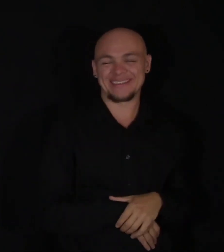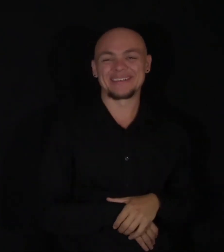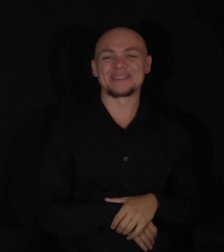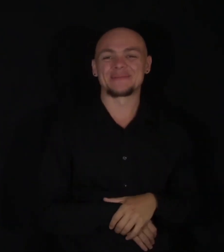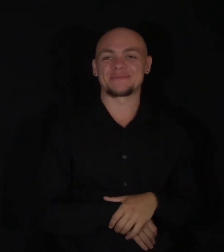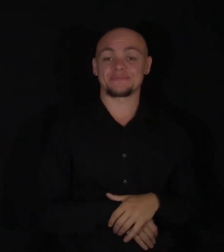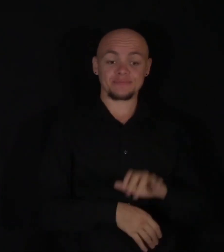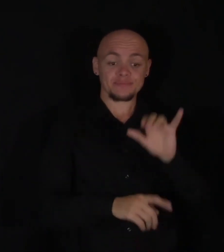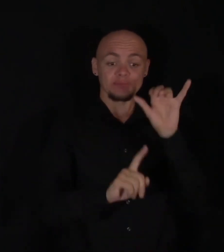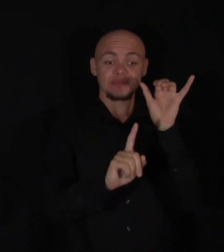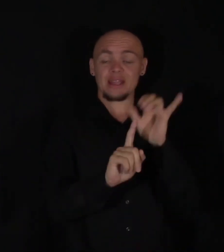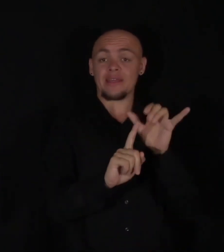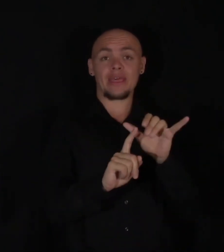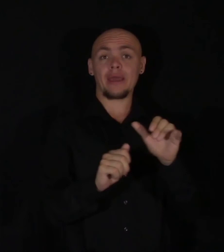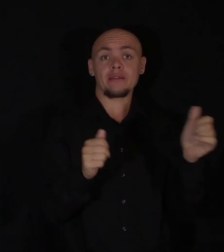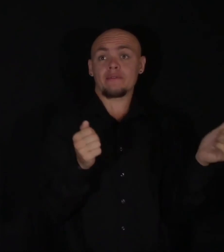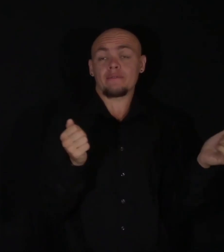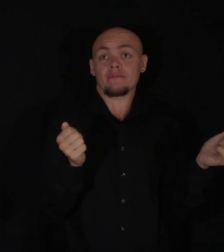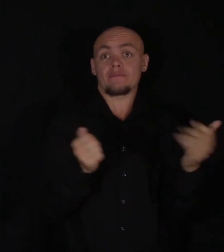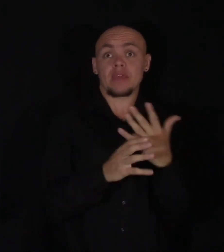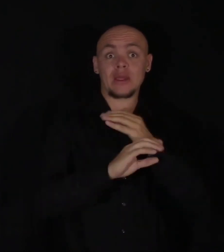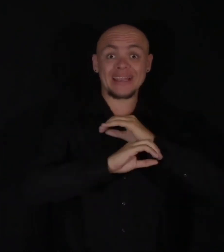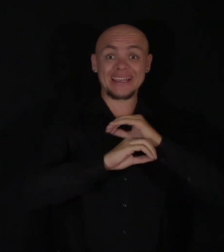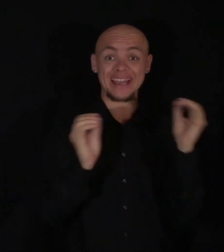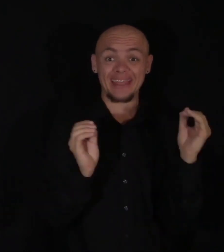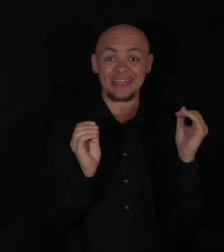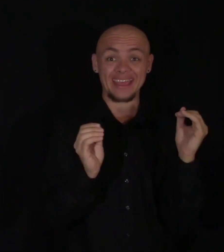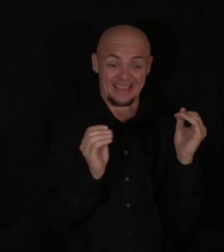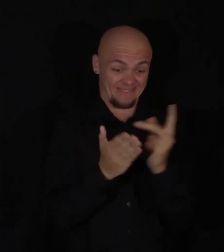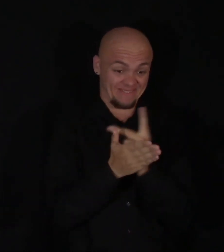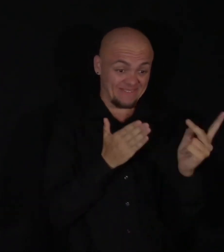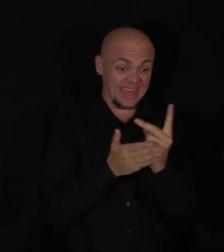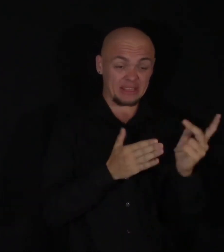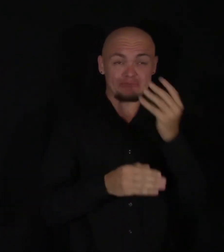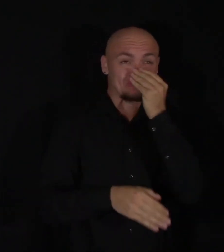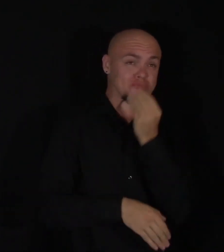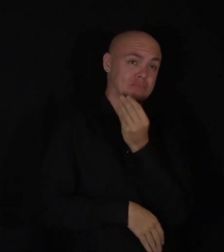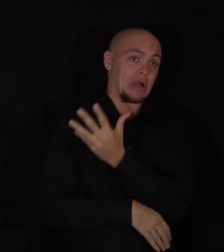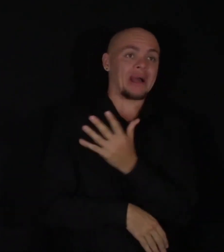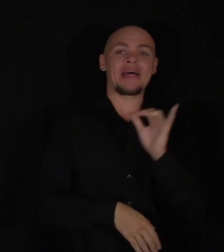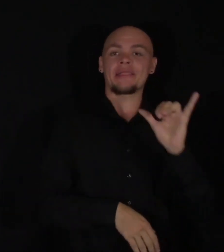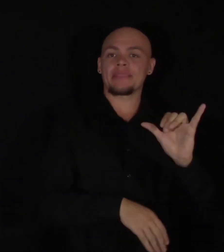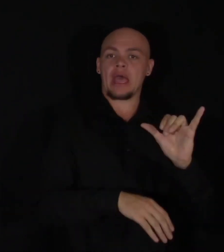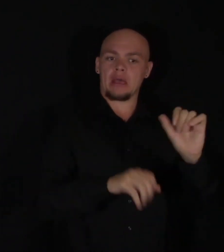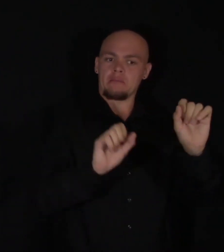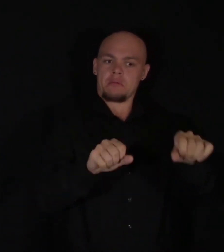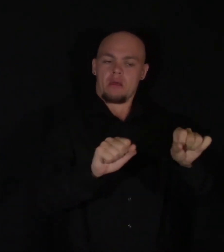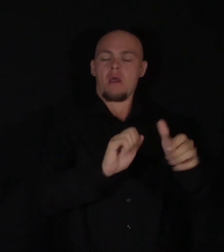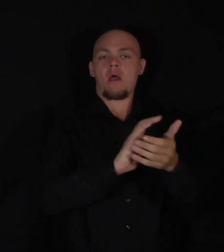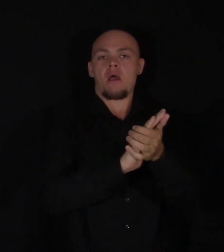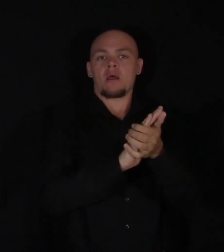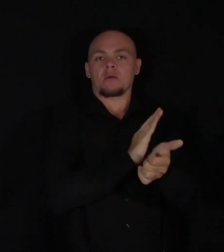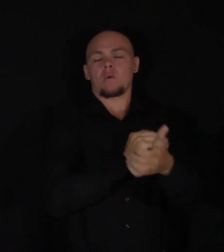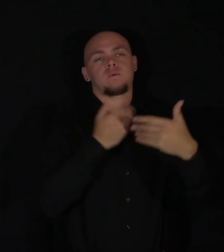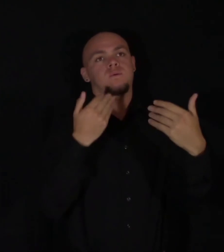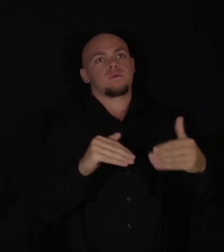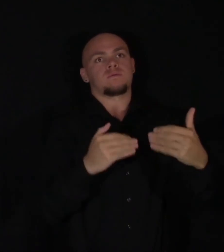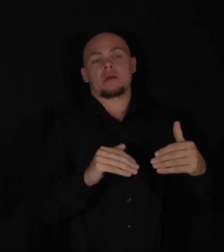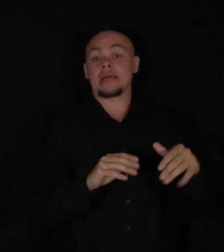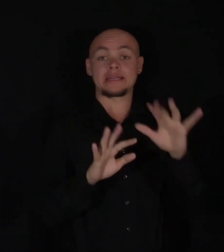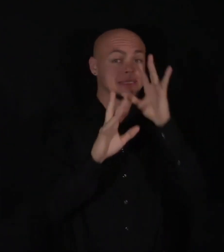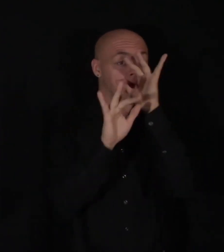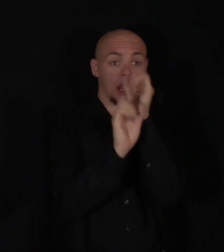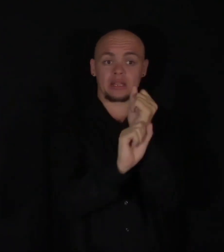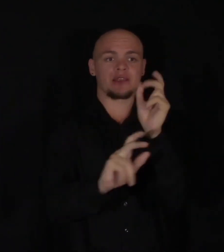This fearlessness of failure is a profoundly powerful capability that I've noticed in some of the most seductive people that